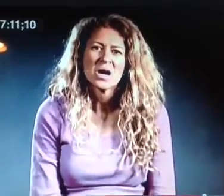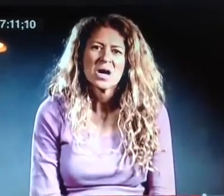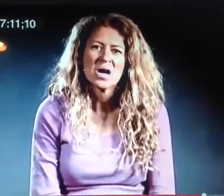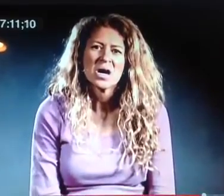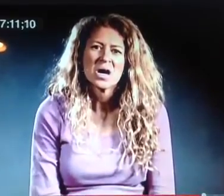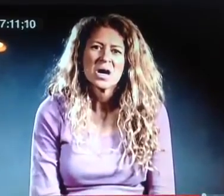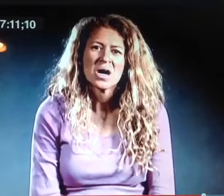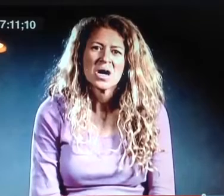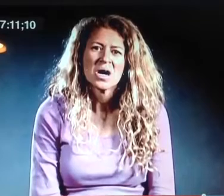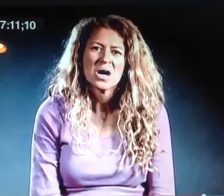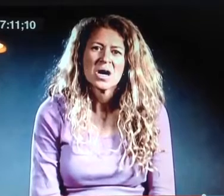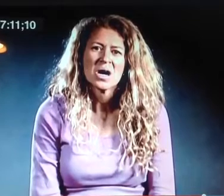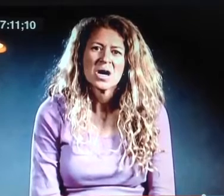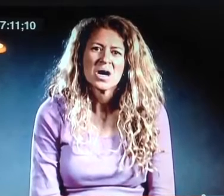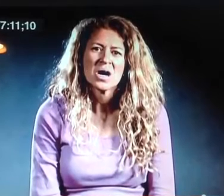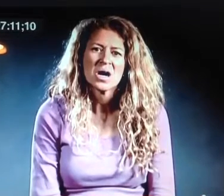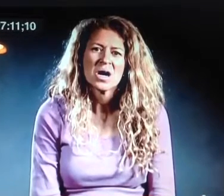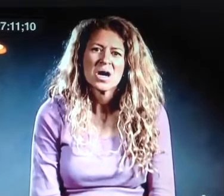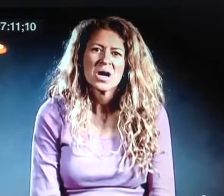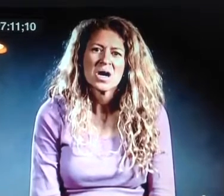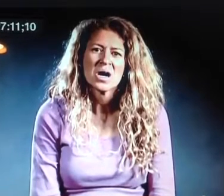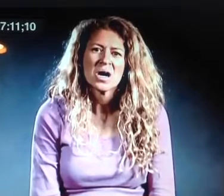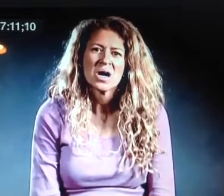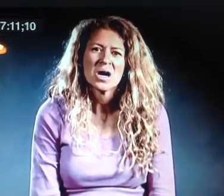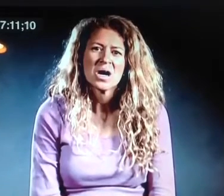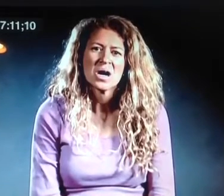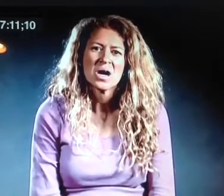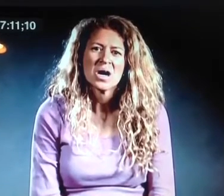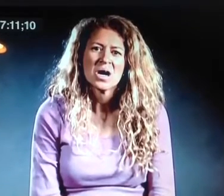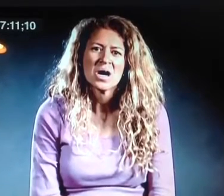I was trying to figure out how not to use pesticides and